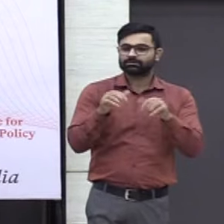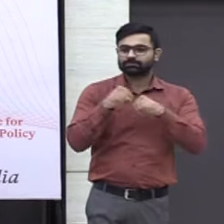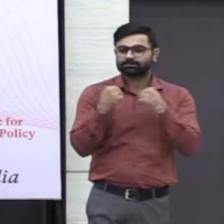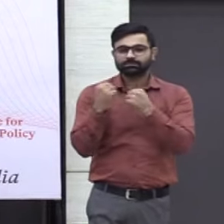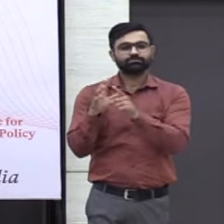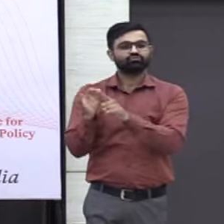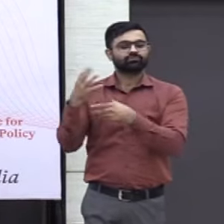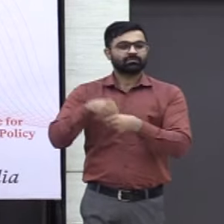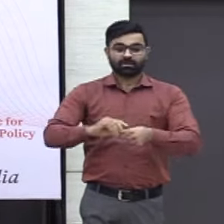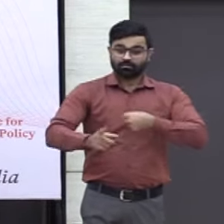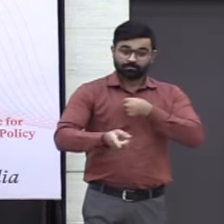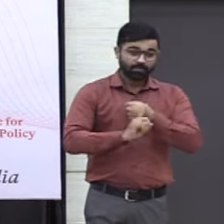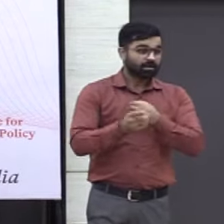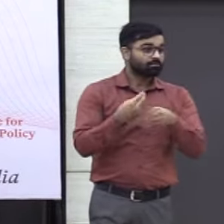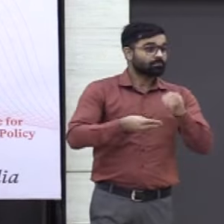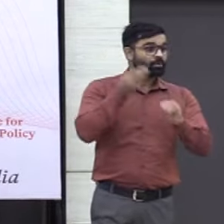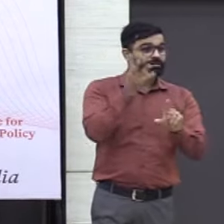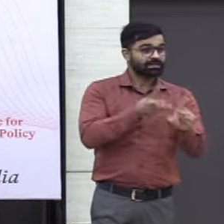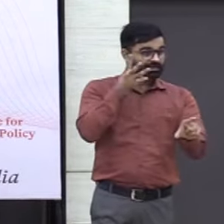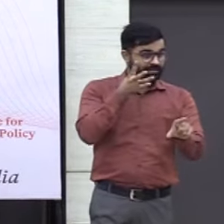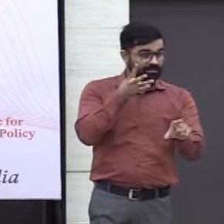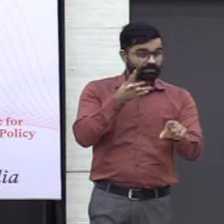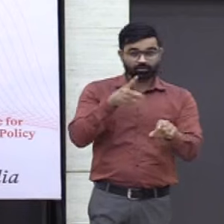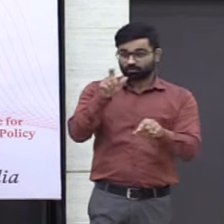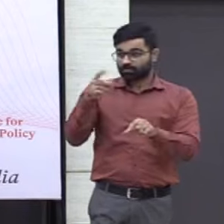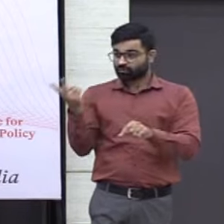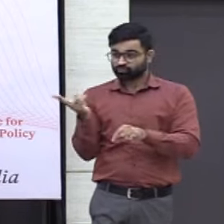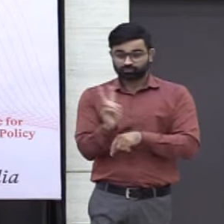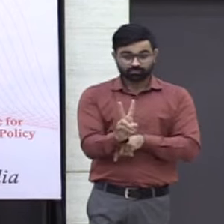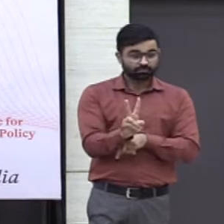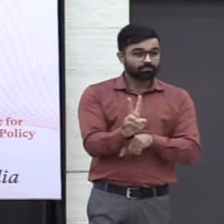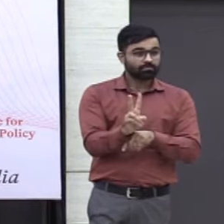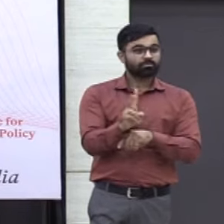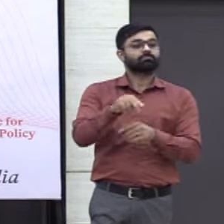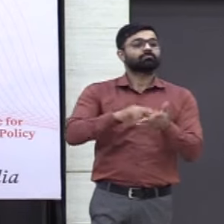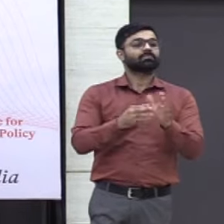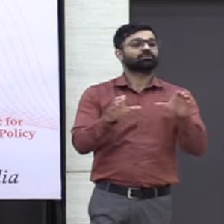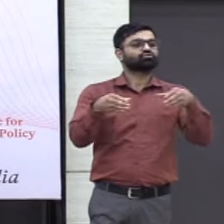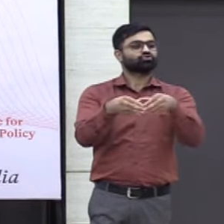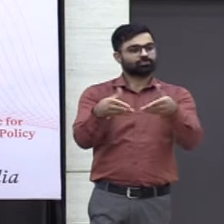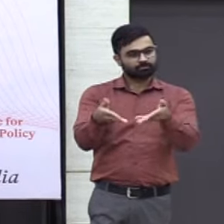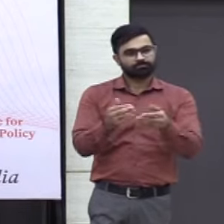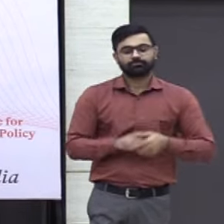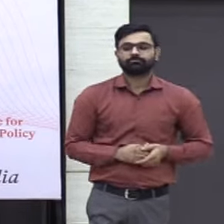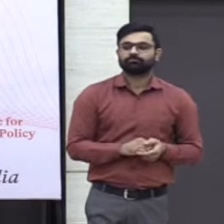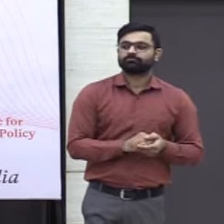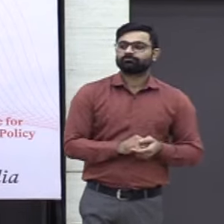activity which is punishable with more than 3 years done by two persons is organized crime.